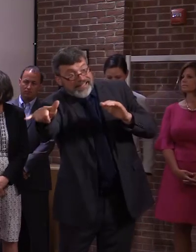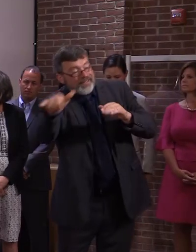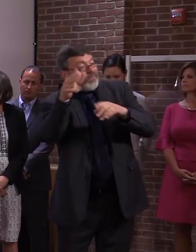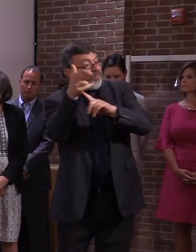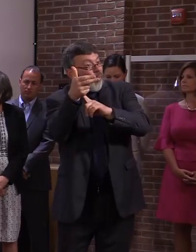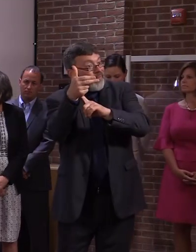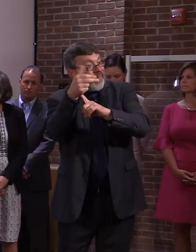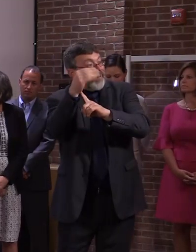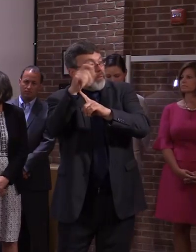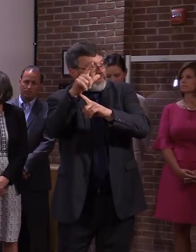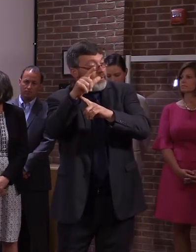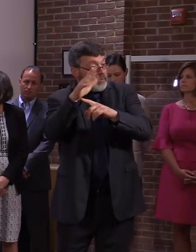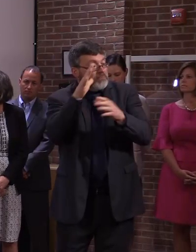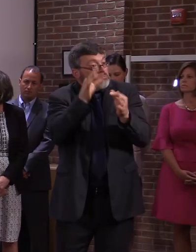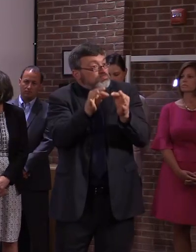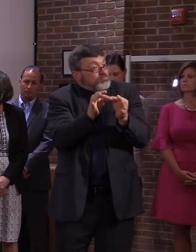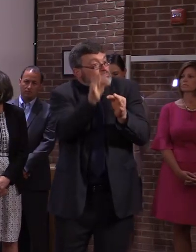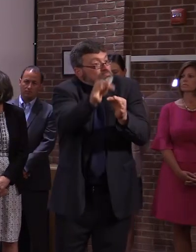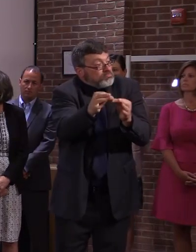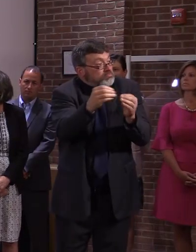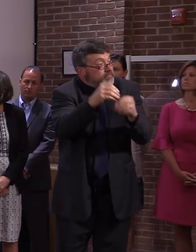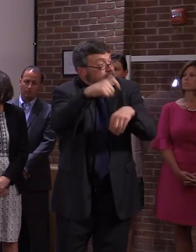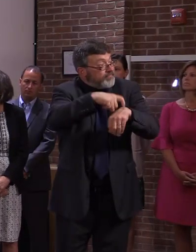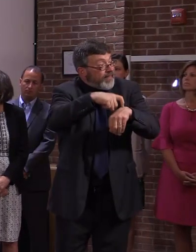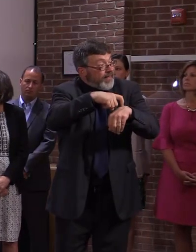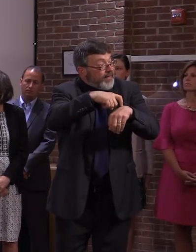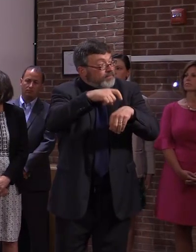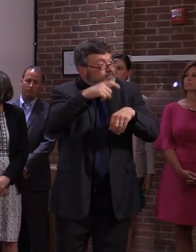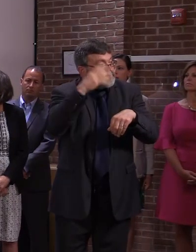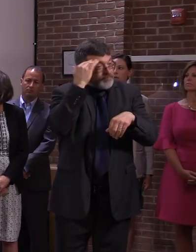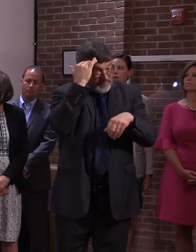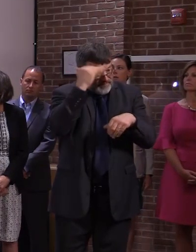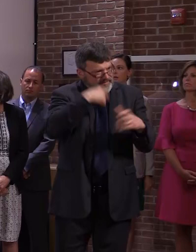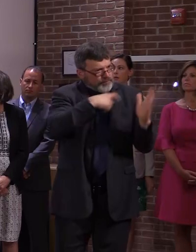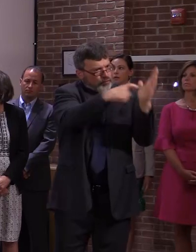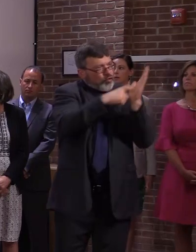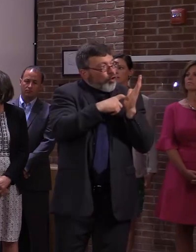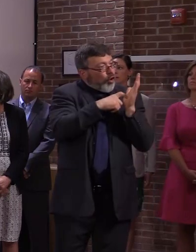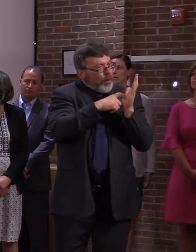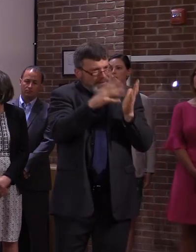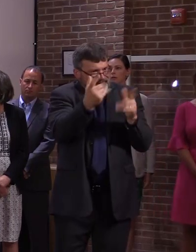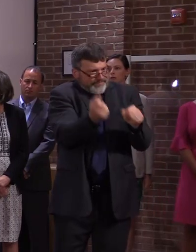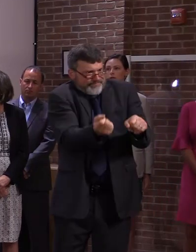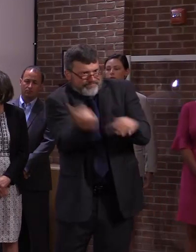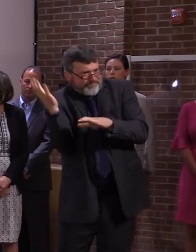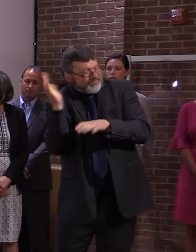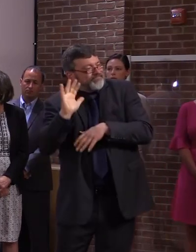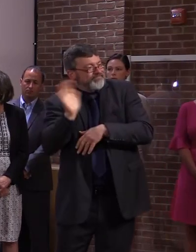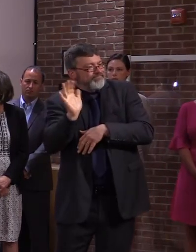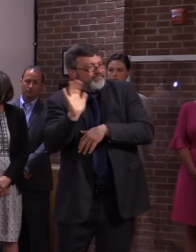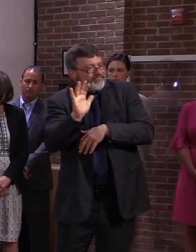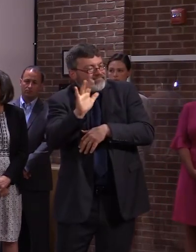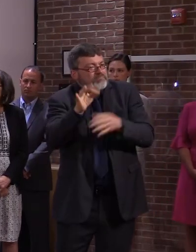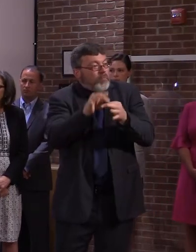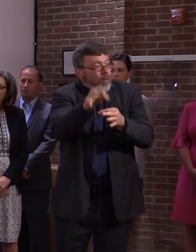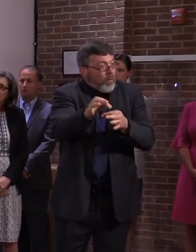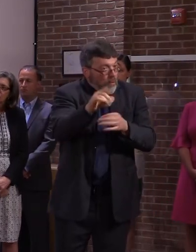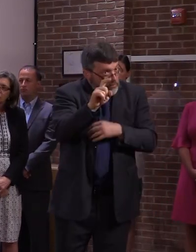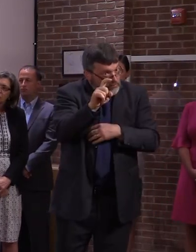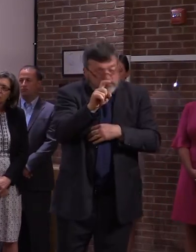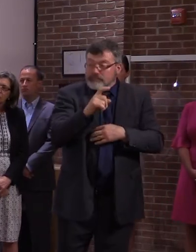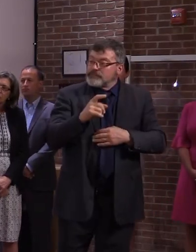folks who don't meet the new criteria will have to be out on June 30th, as has been the case up until now. Yeah, there's